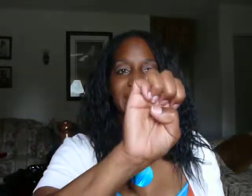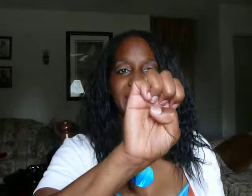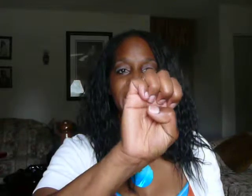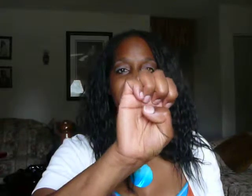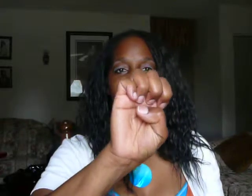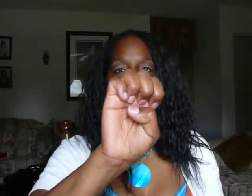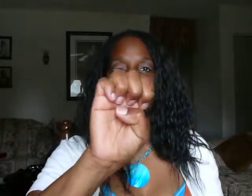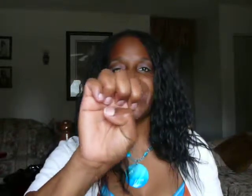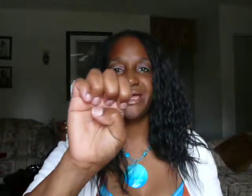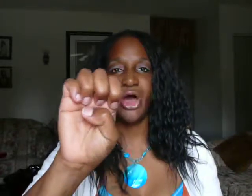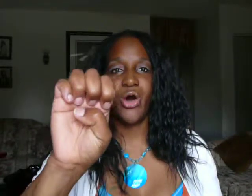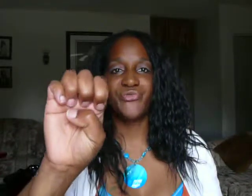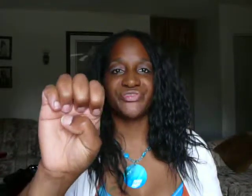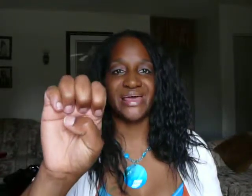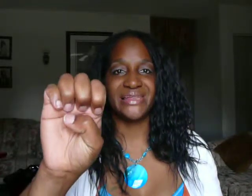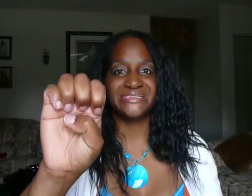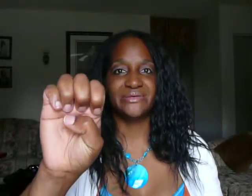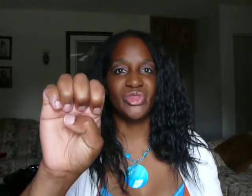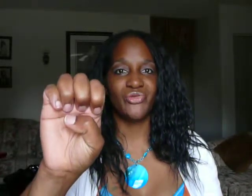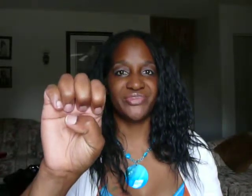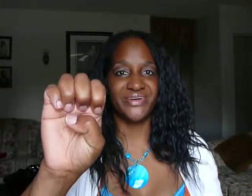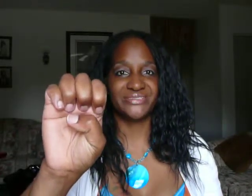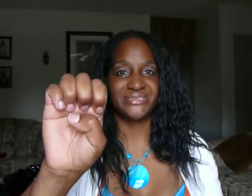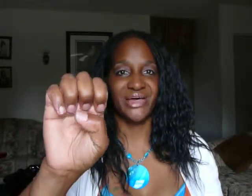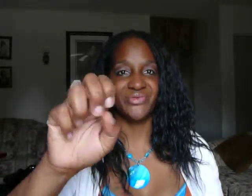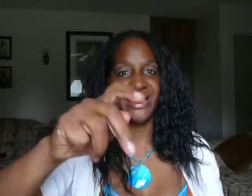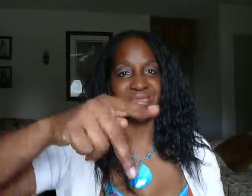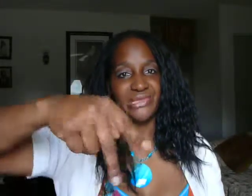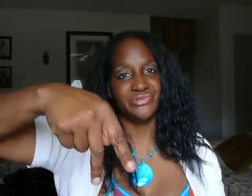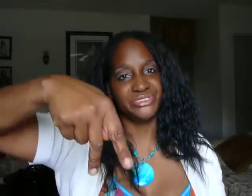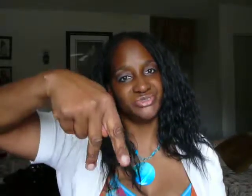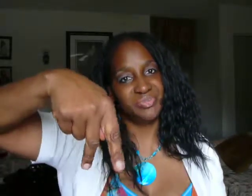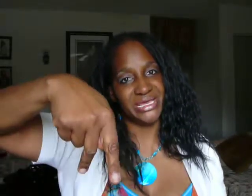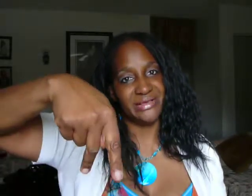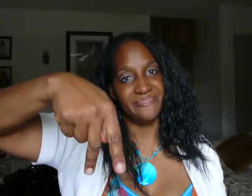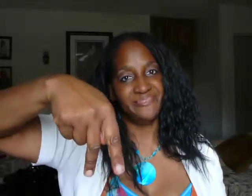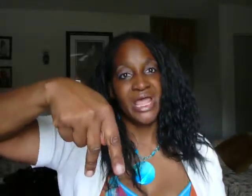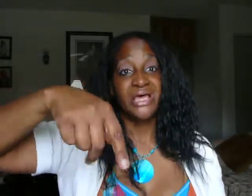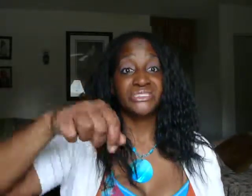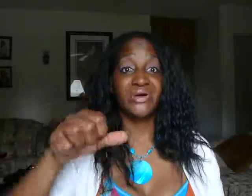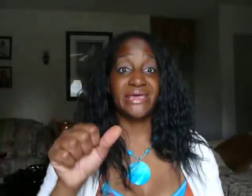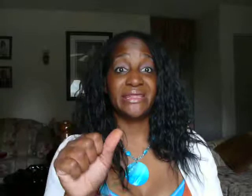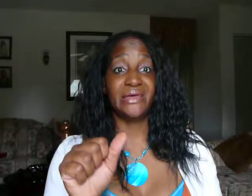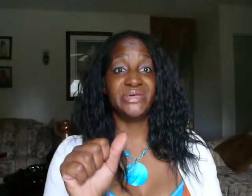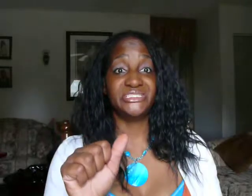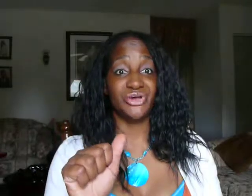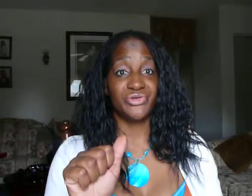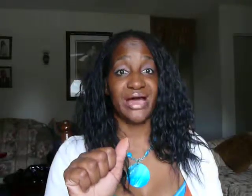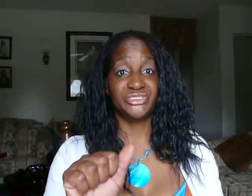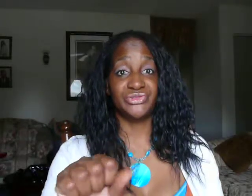S-L-E, and you drag it over. That lets them know that there's another one, and then you would do P. So again, let me show you how to do